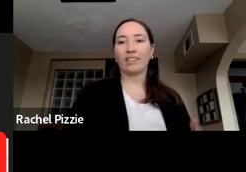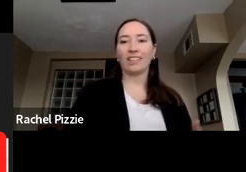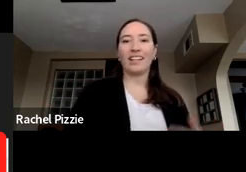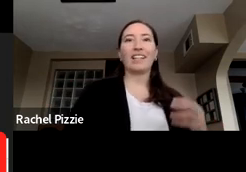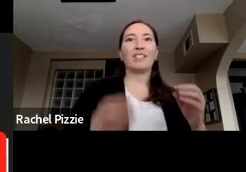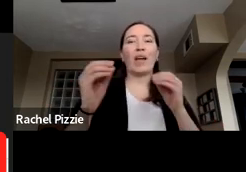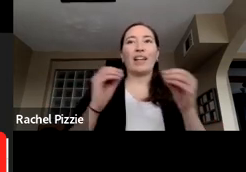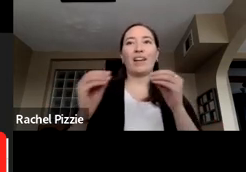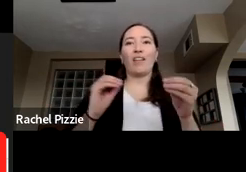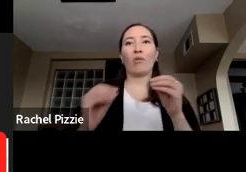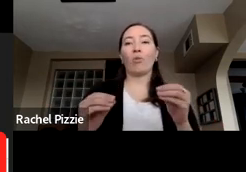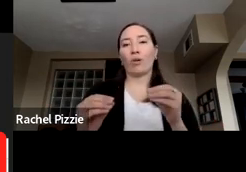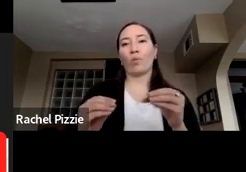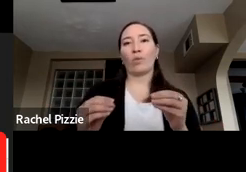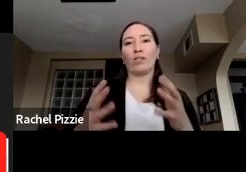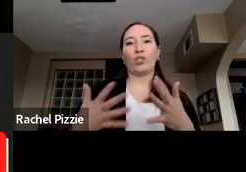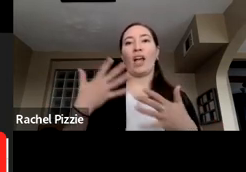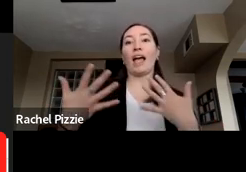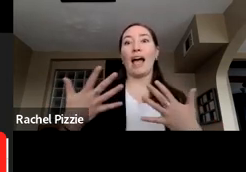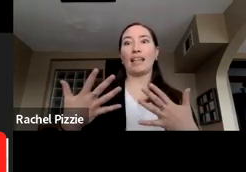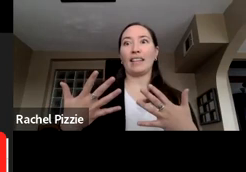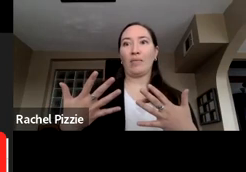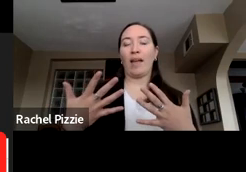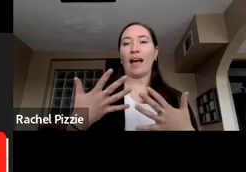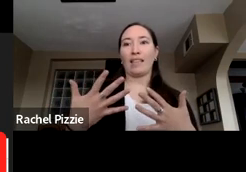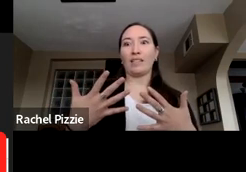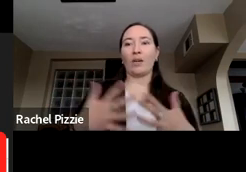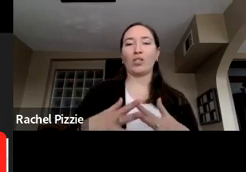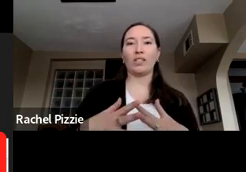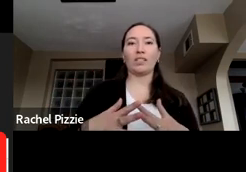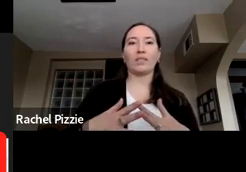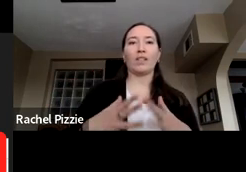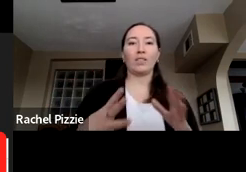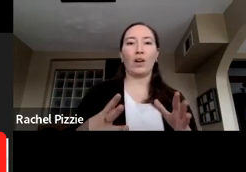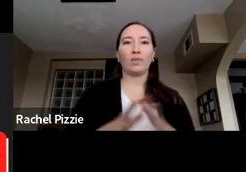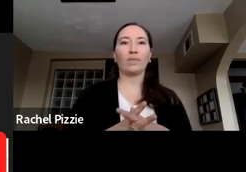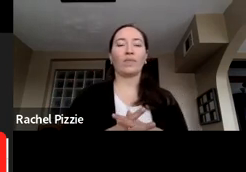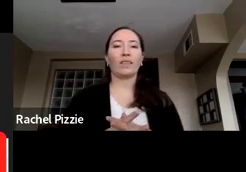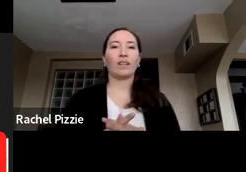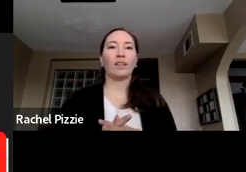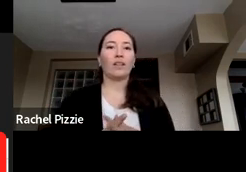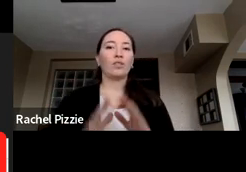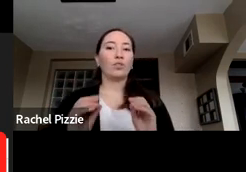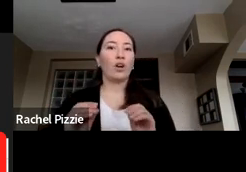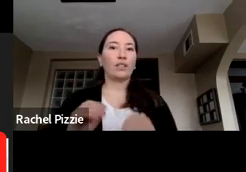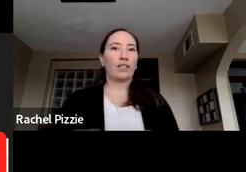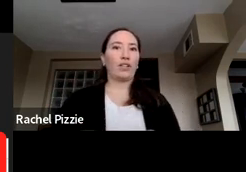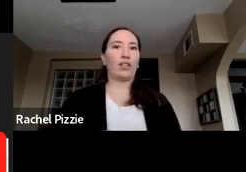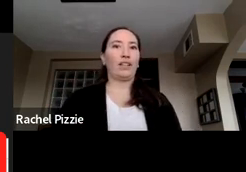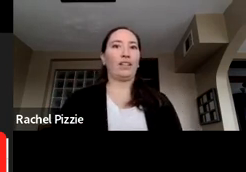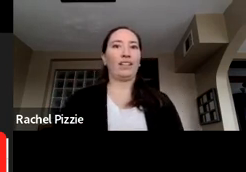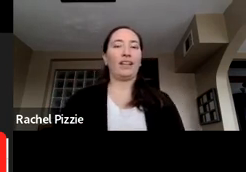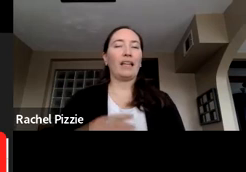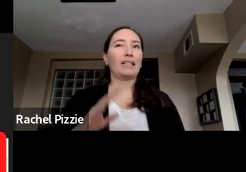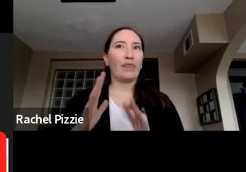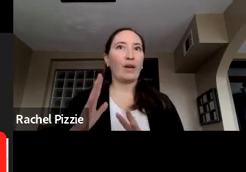Q84, depending on the order with which I added these questions. So, strong